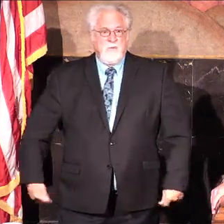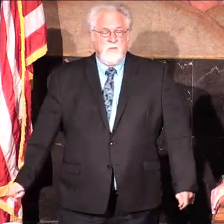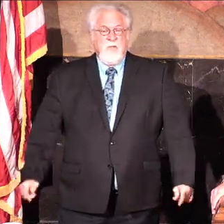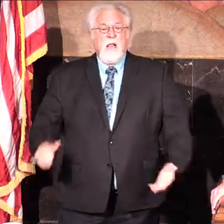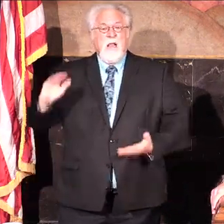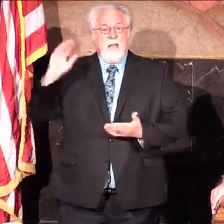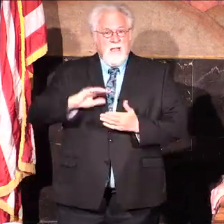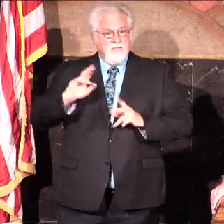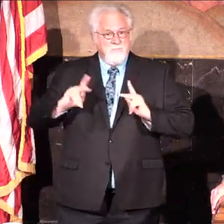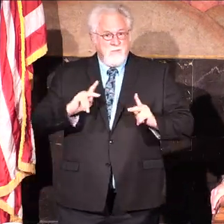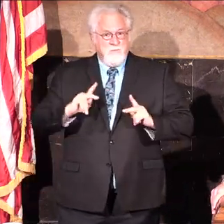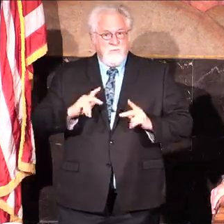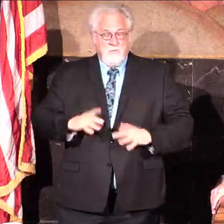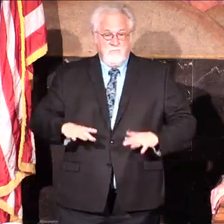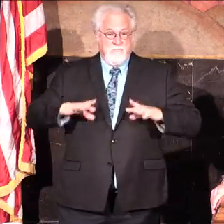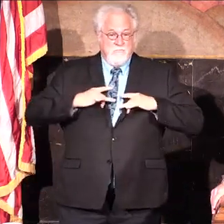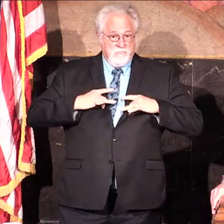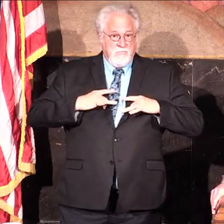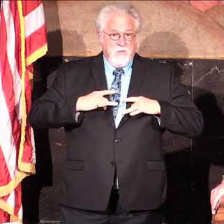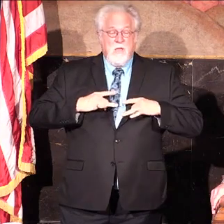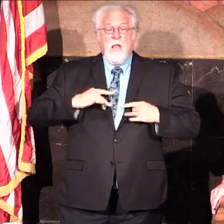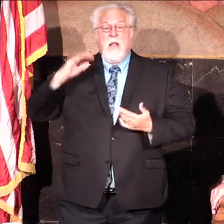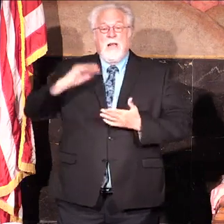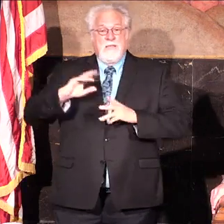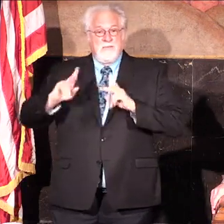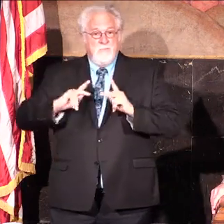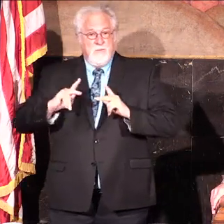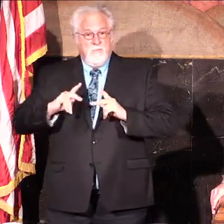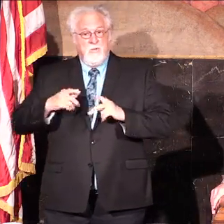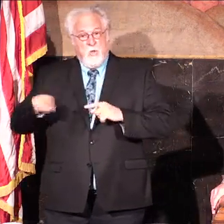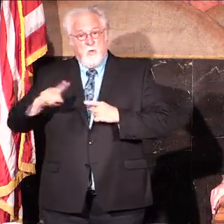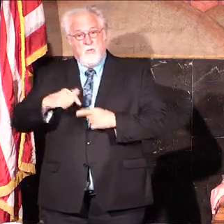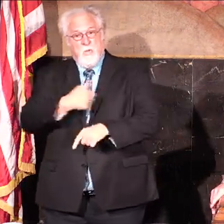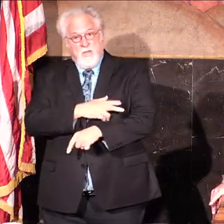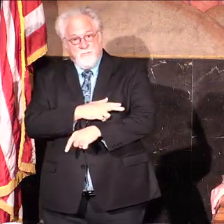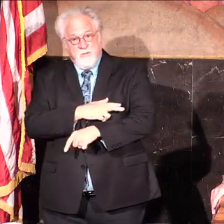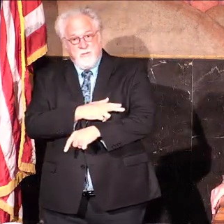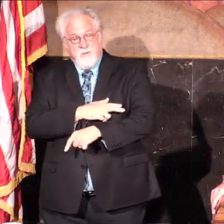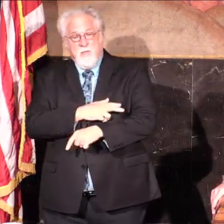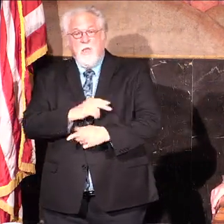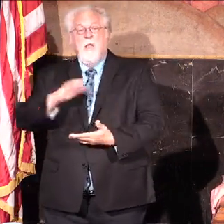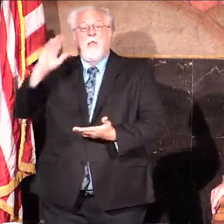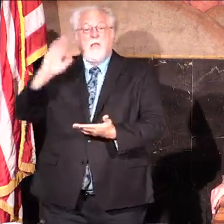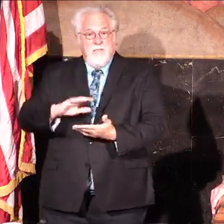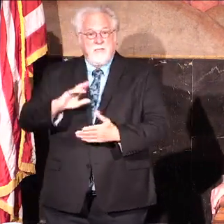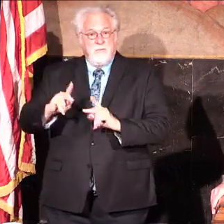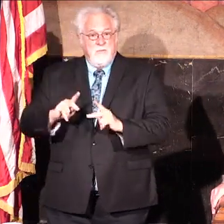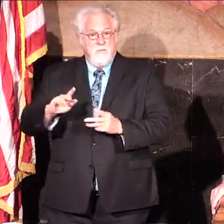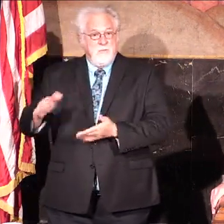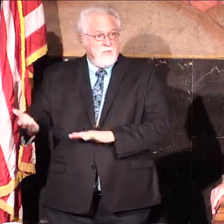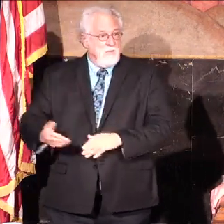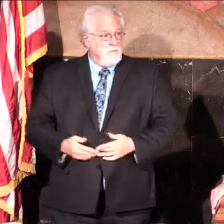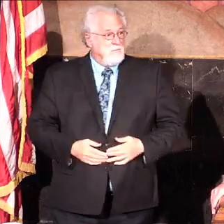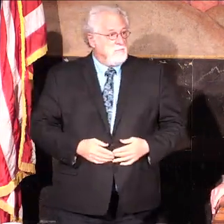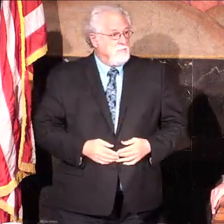Fewer people will get the disease, fewer people will go to the hospital, and fewer people will